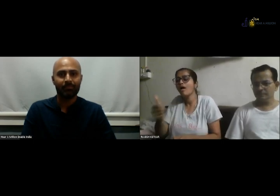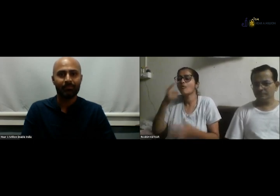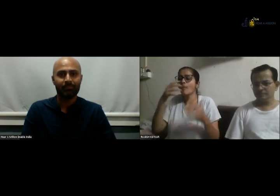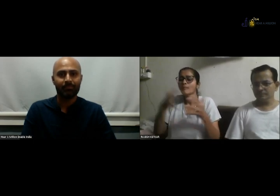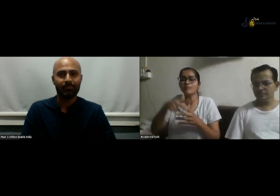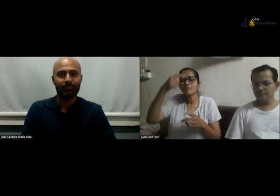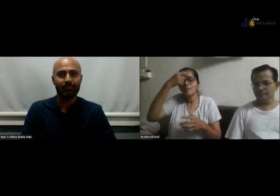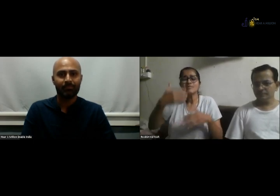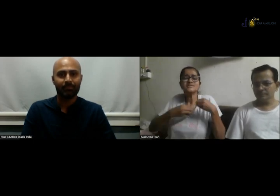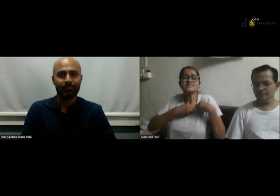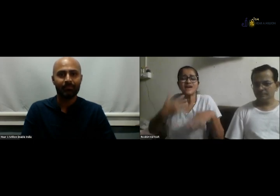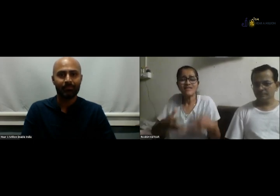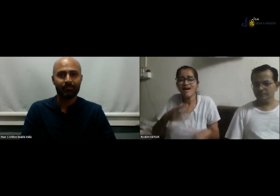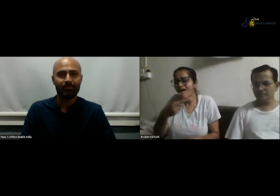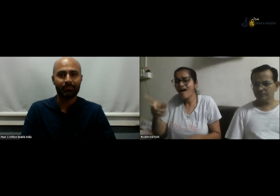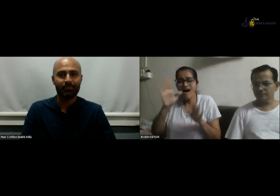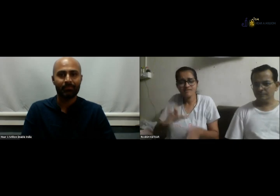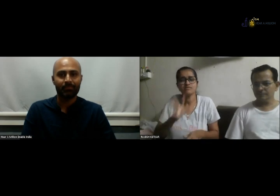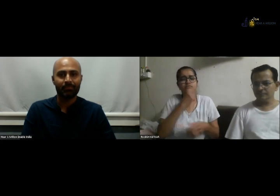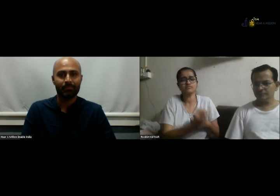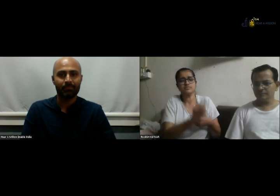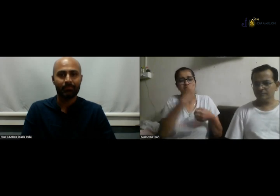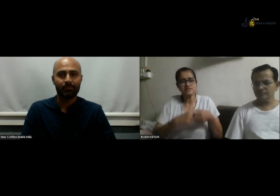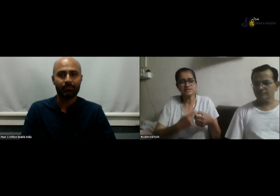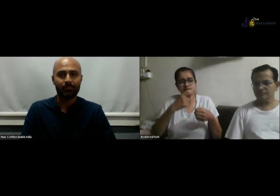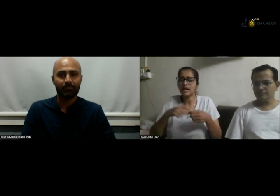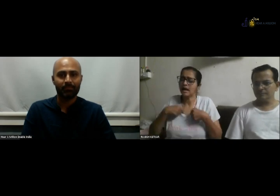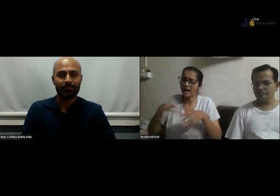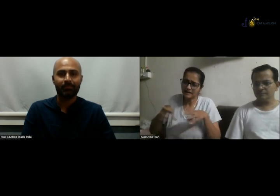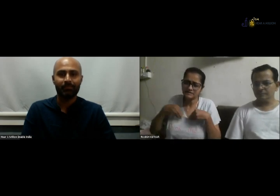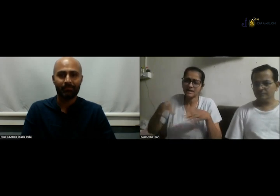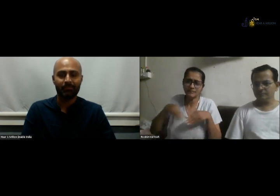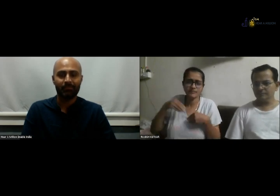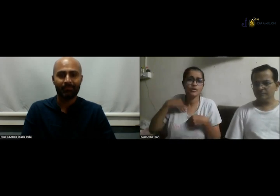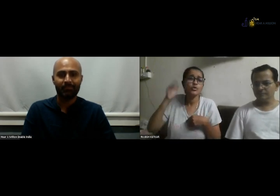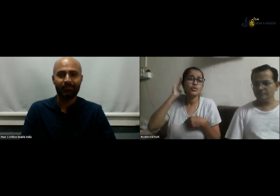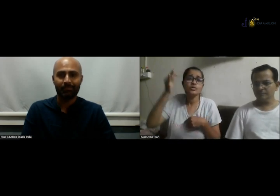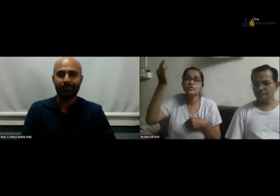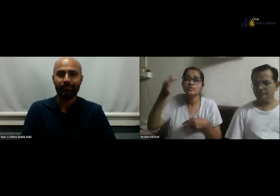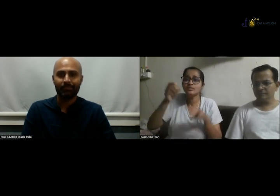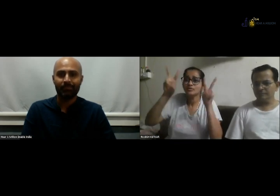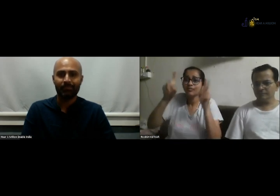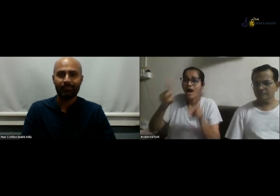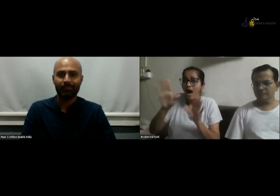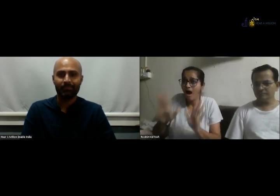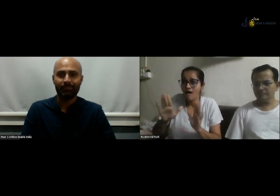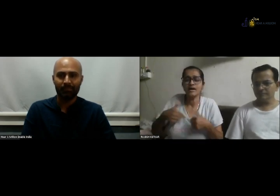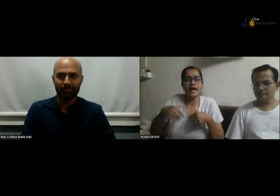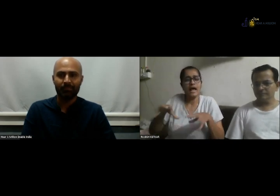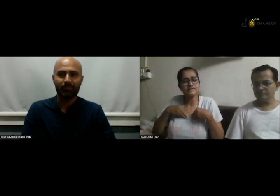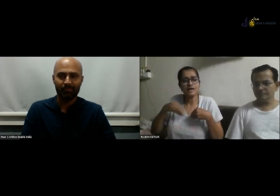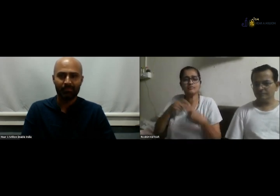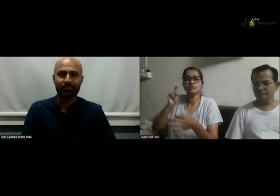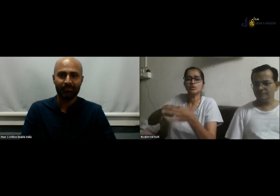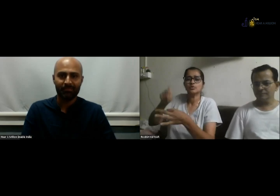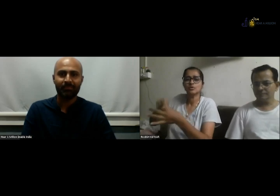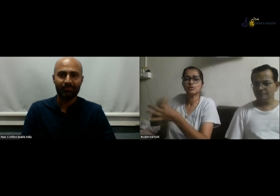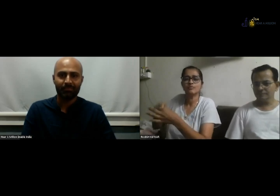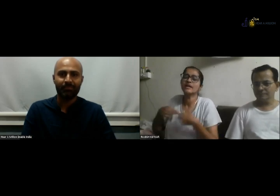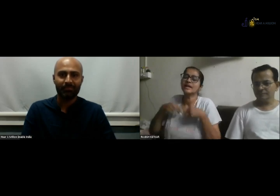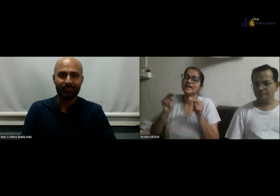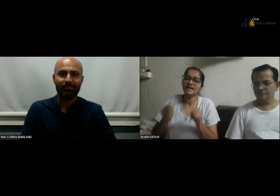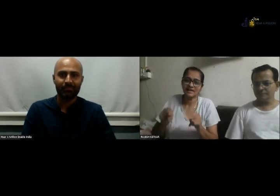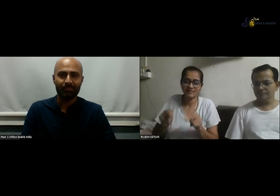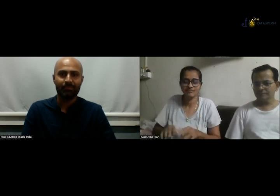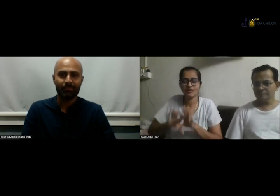she, I told her that, yeah, I have an interest. There are deaf women who are who had a sufferings, and she